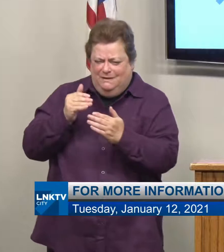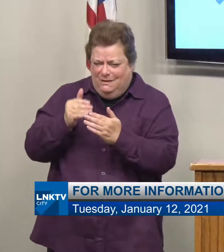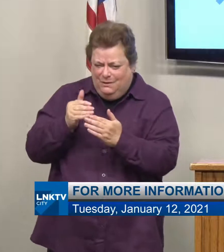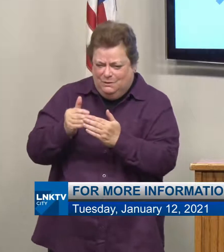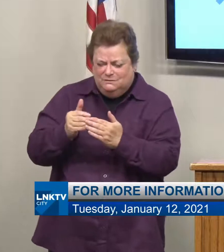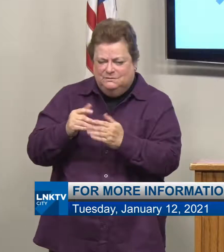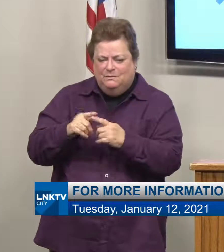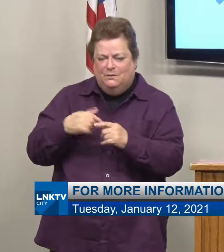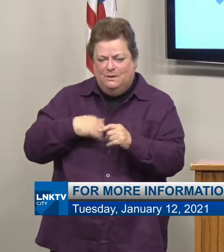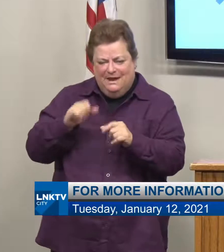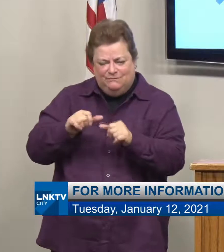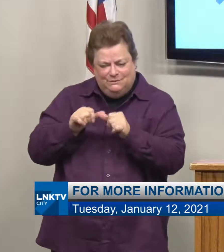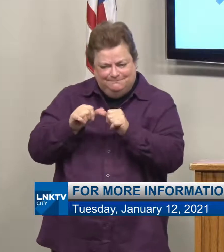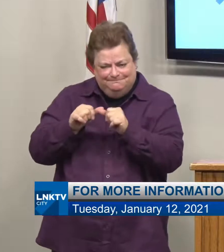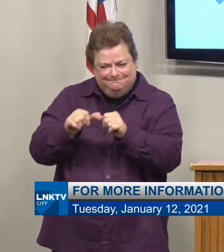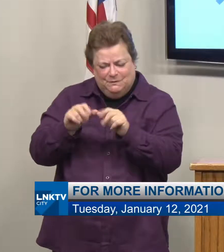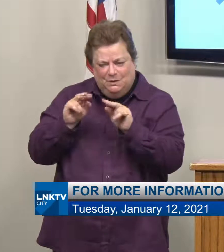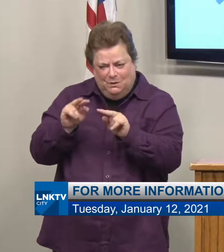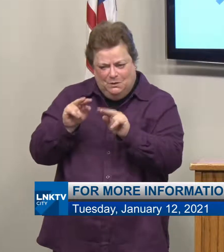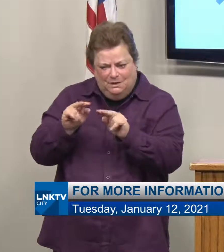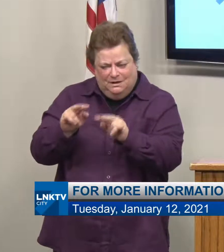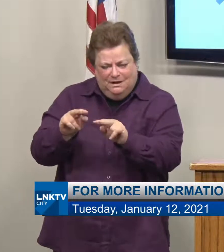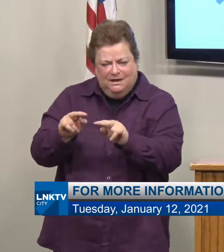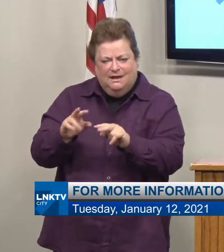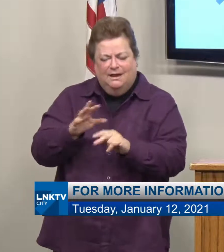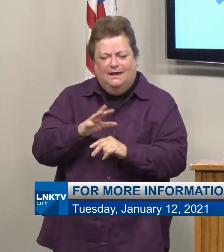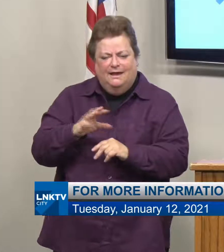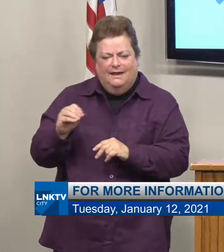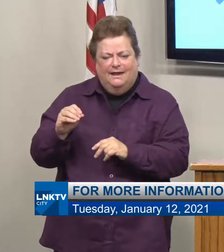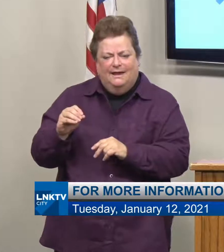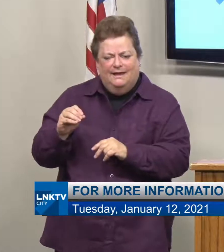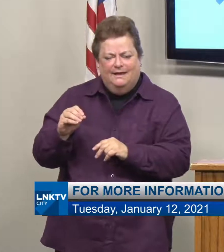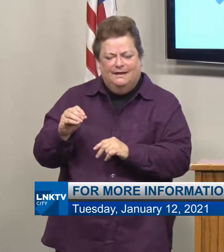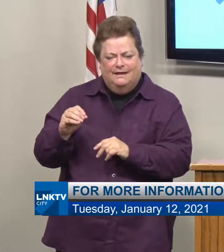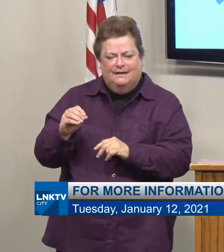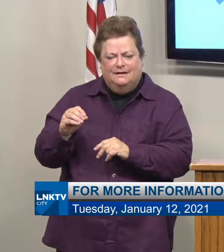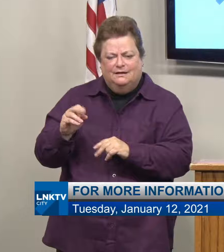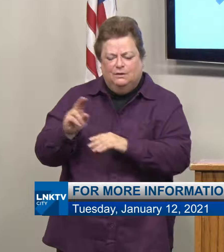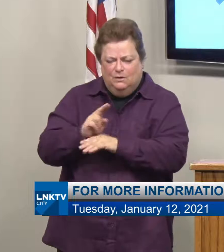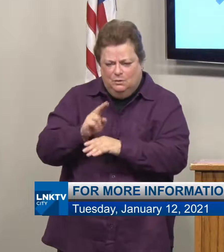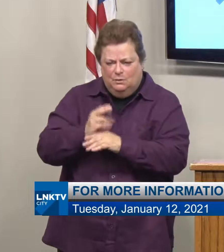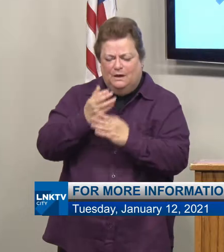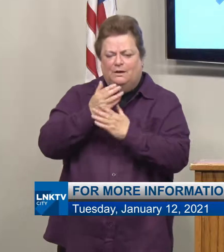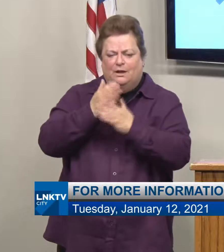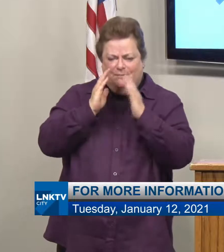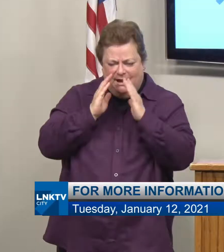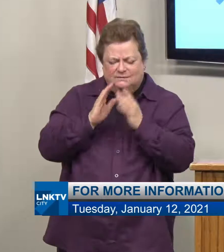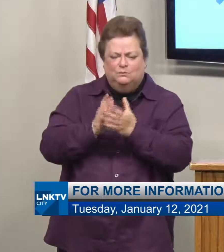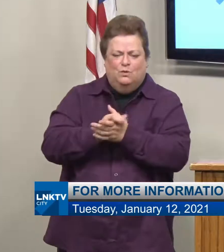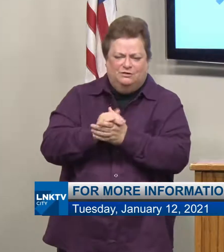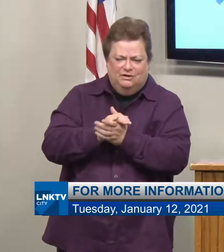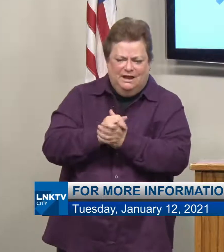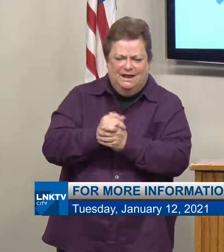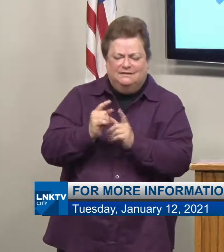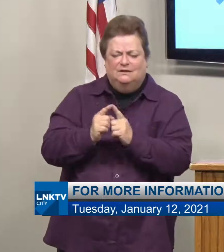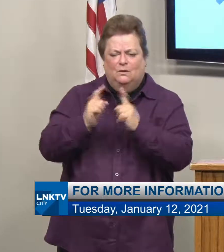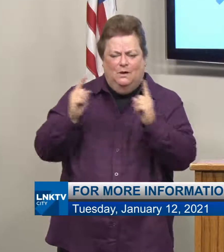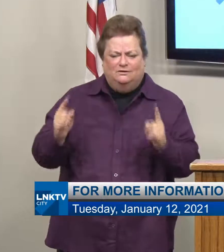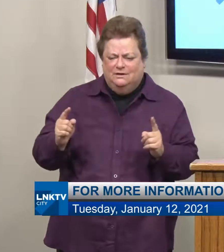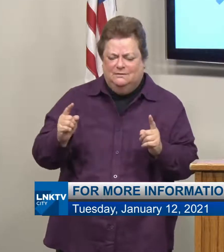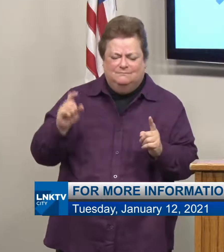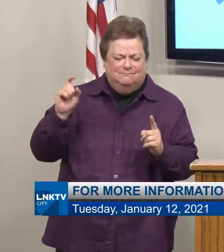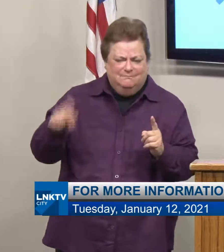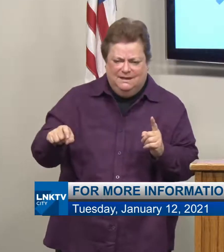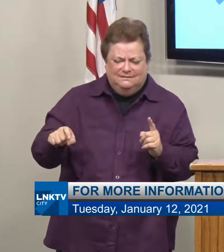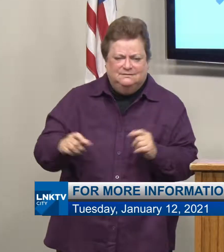be diligent and persistent in really wearing our mask, washing our hands, and watching our